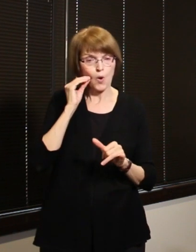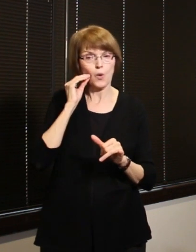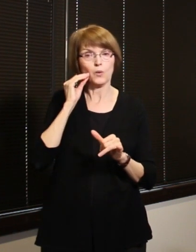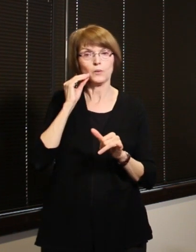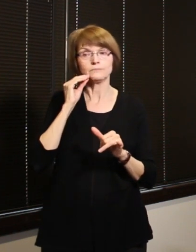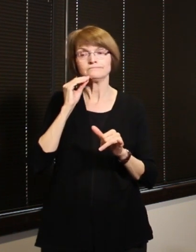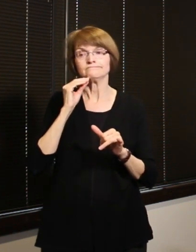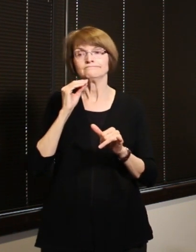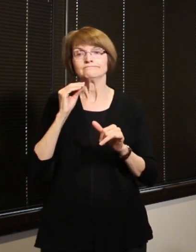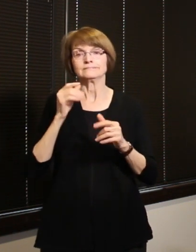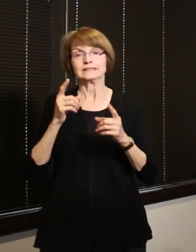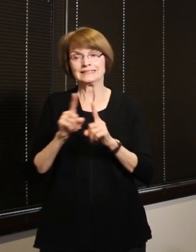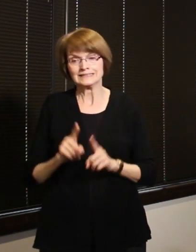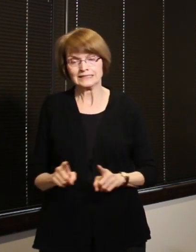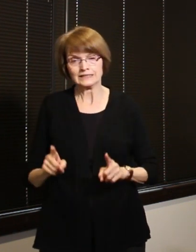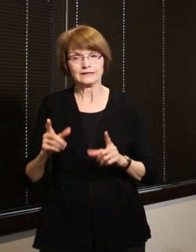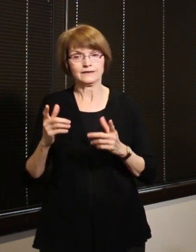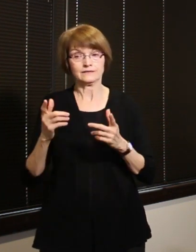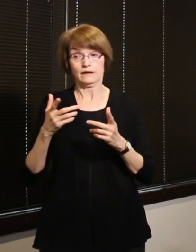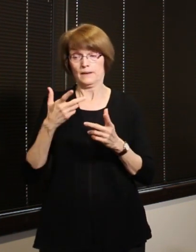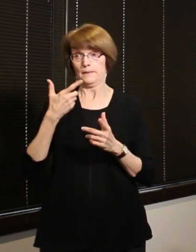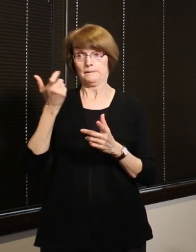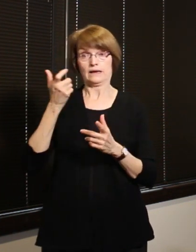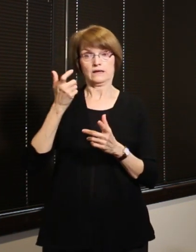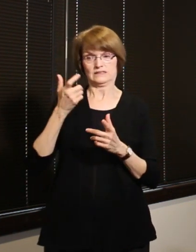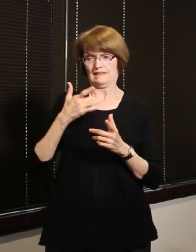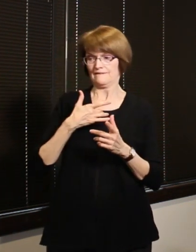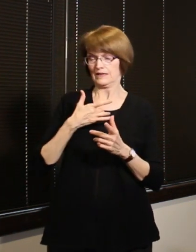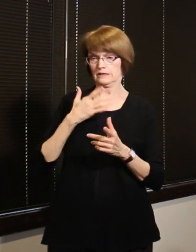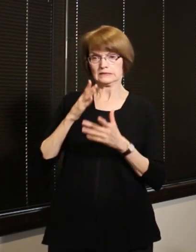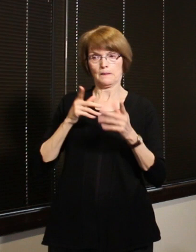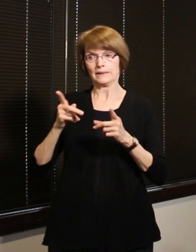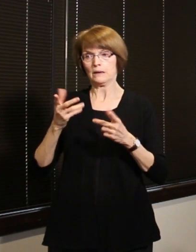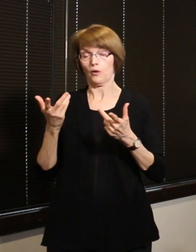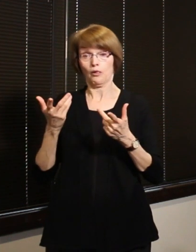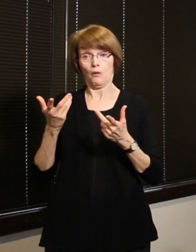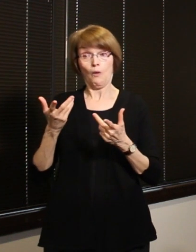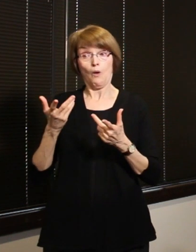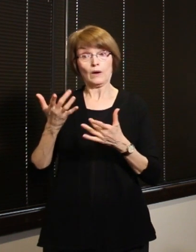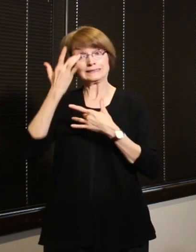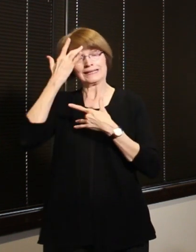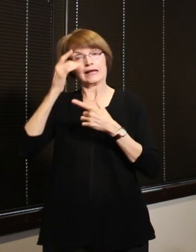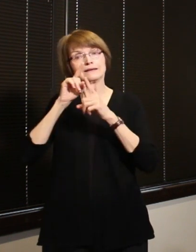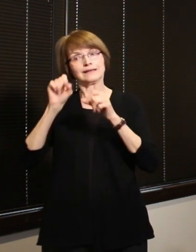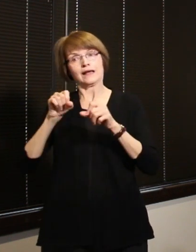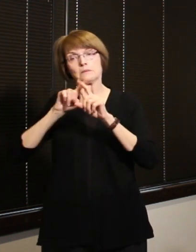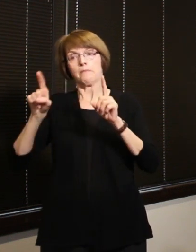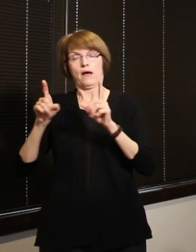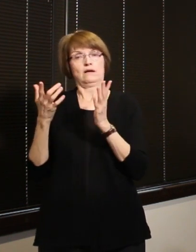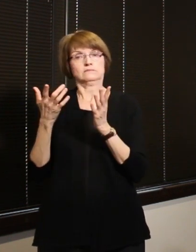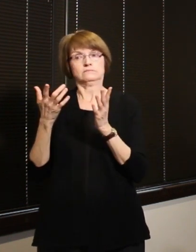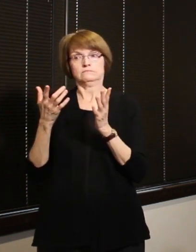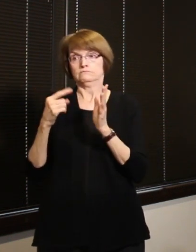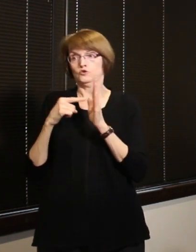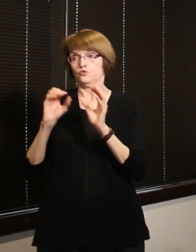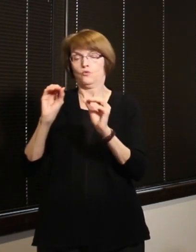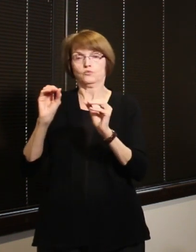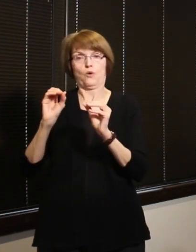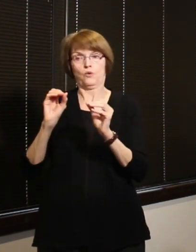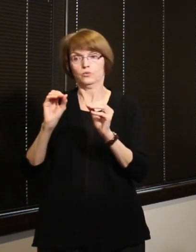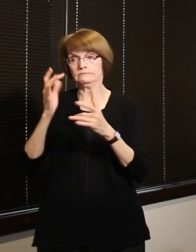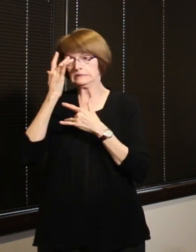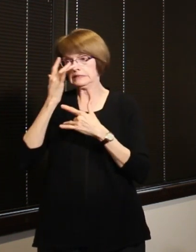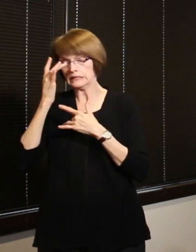available, including for asymptomatic people or people who don't present symptoms more frequently associated with COVID.